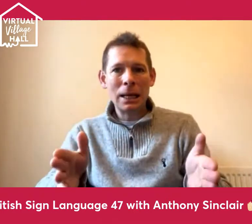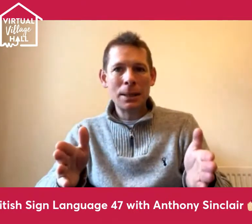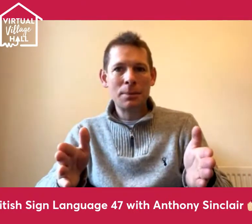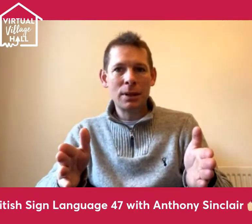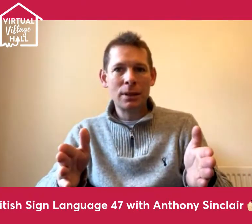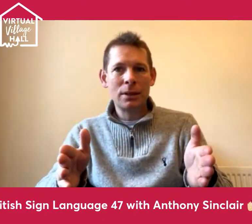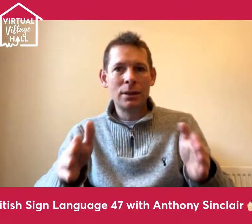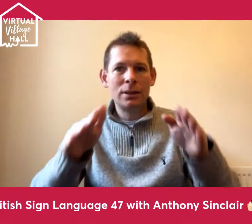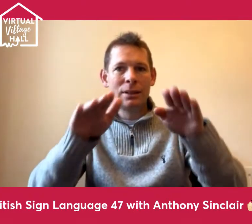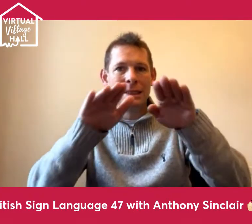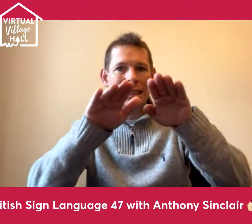Table